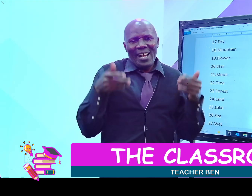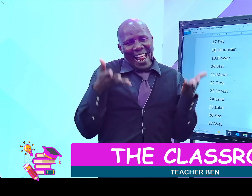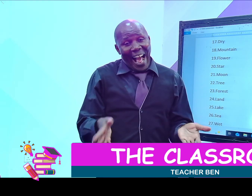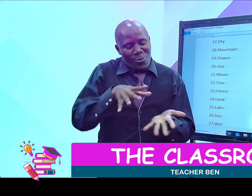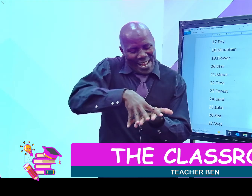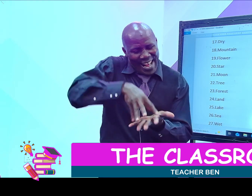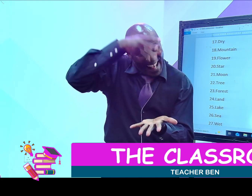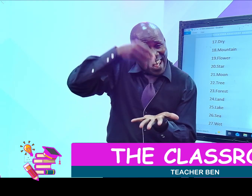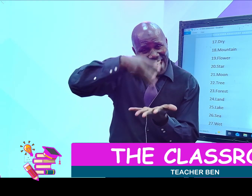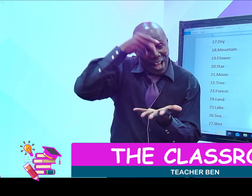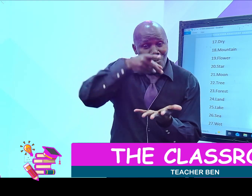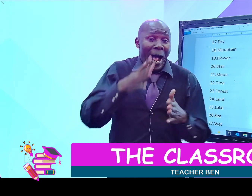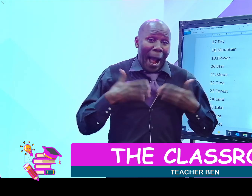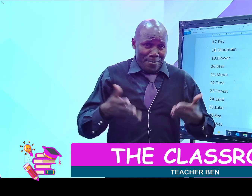all. Now